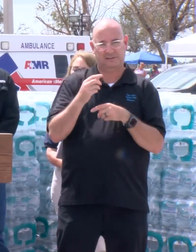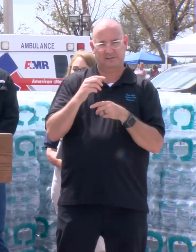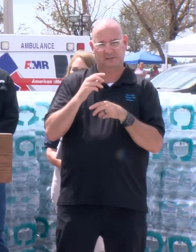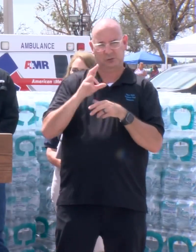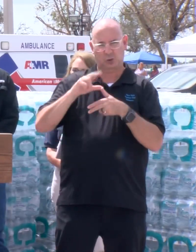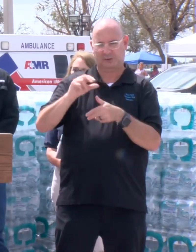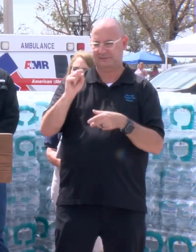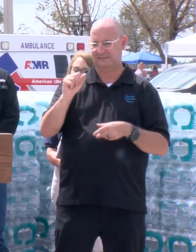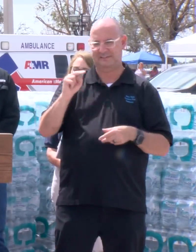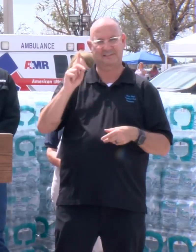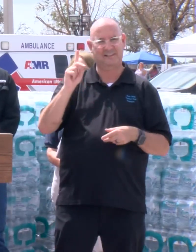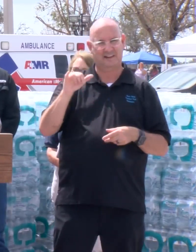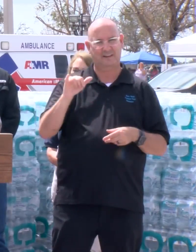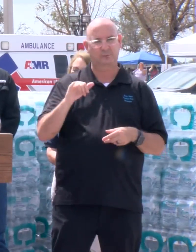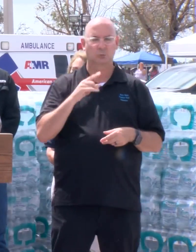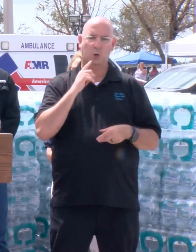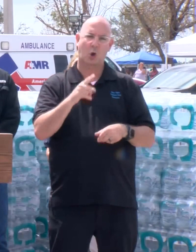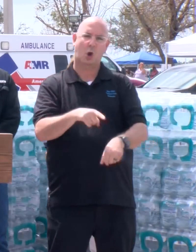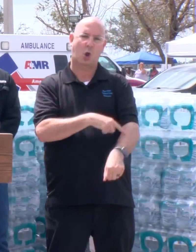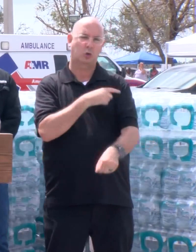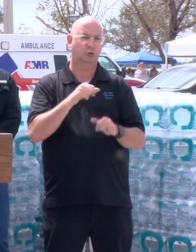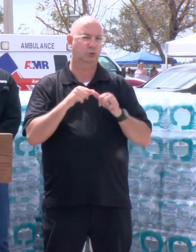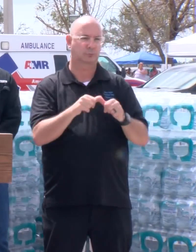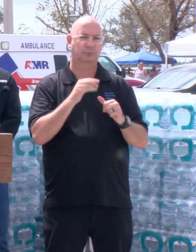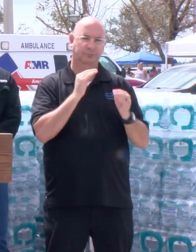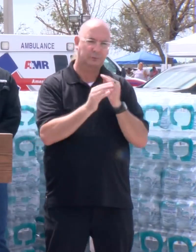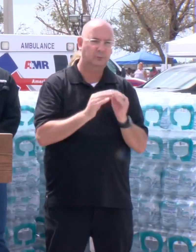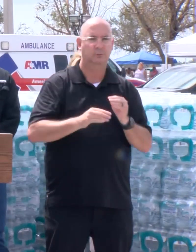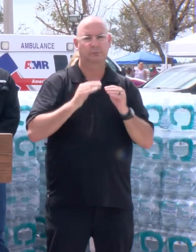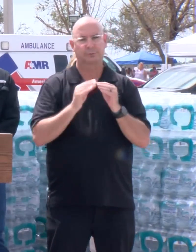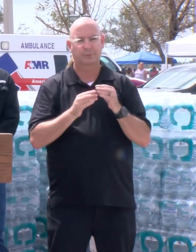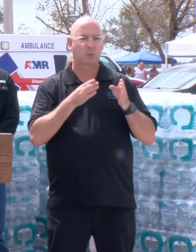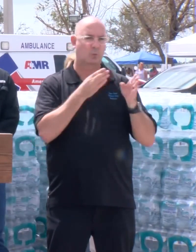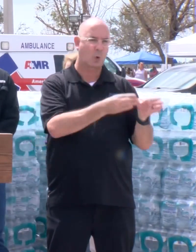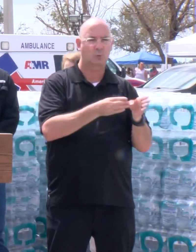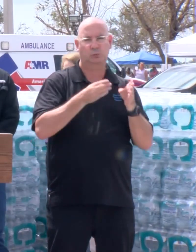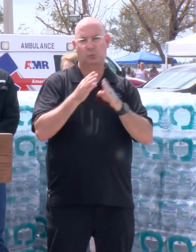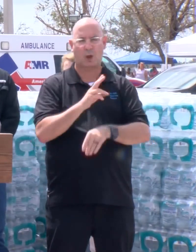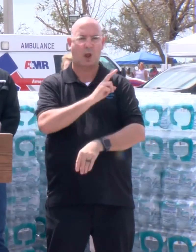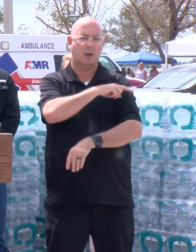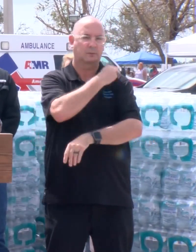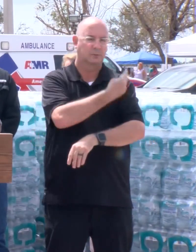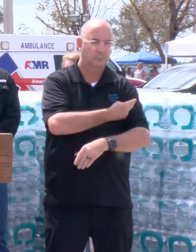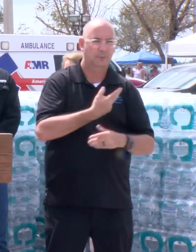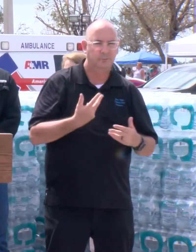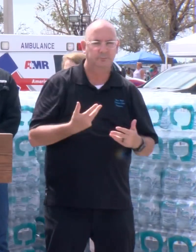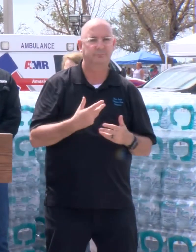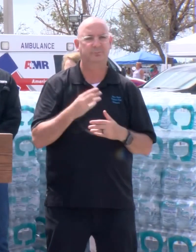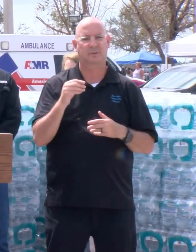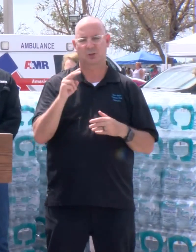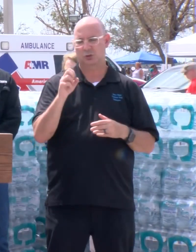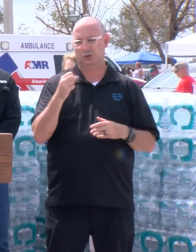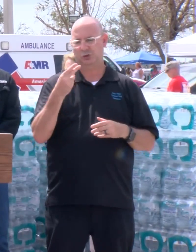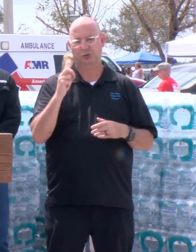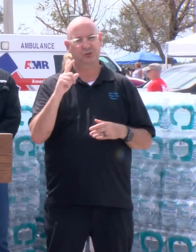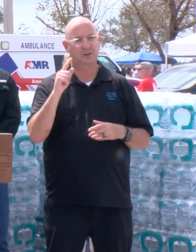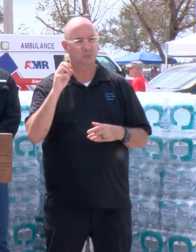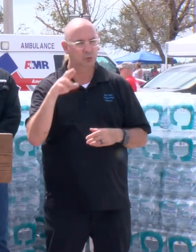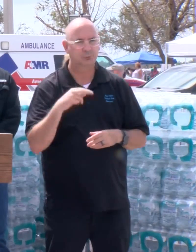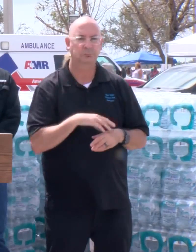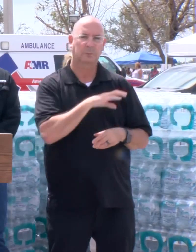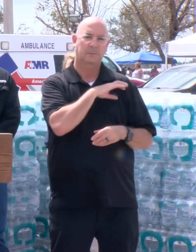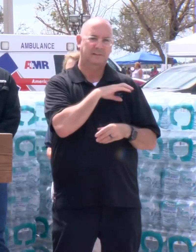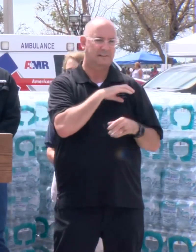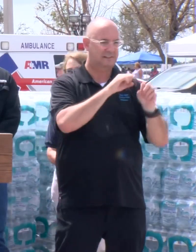helping roads, water, sewer, hardening shelters, hospitals, police stations. But also today, we're announcing that we've helped rebuild